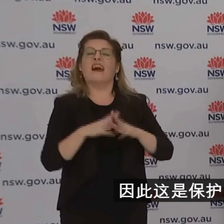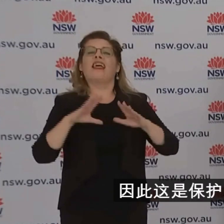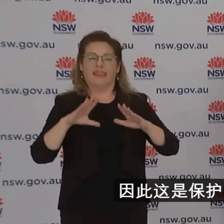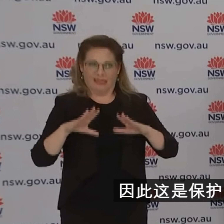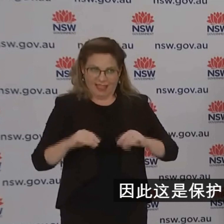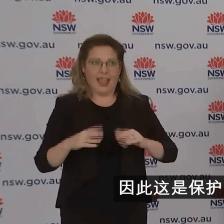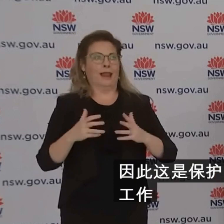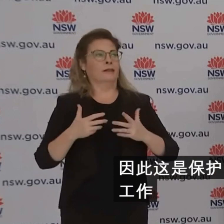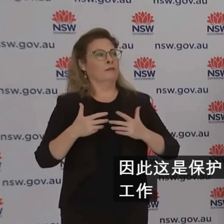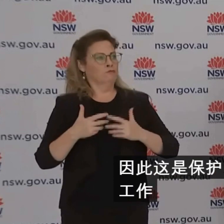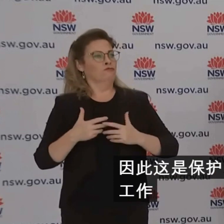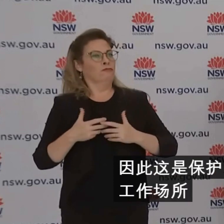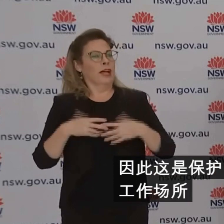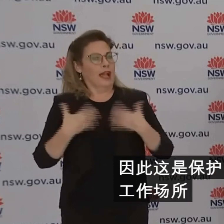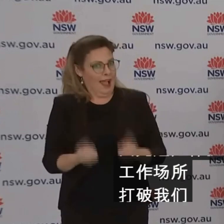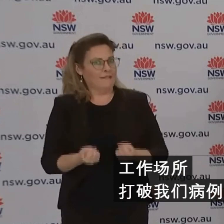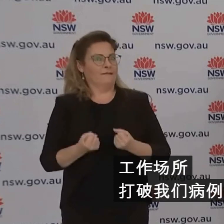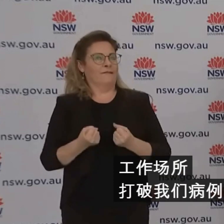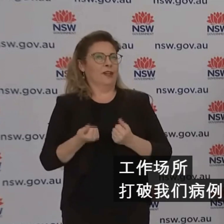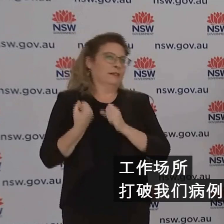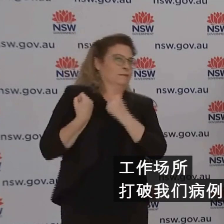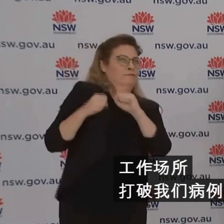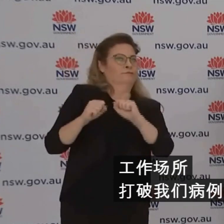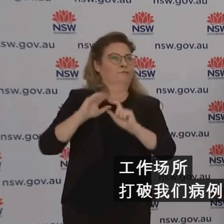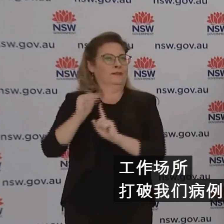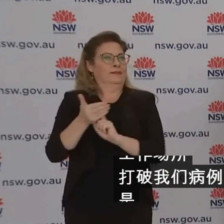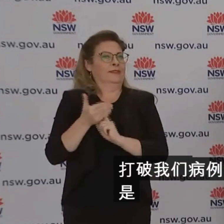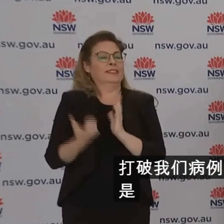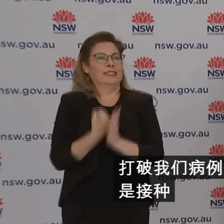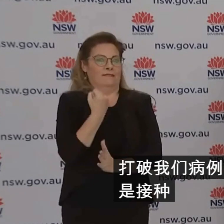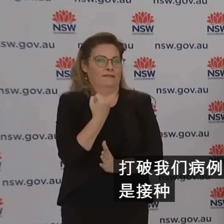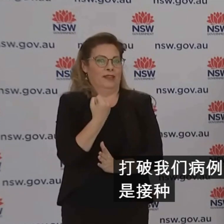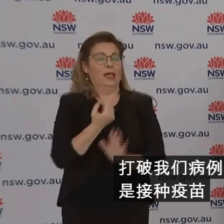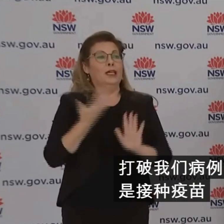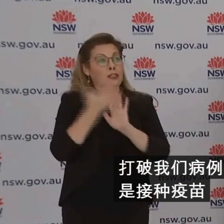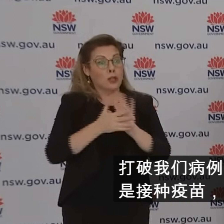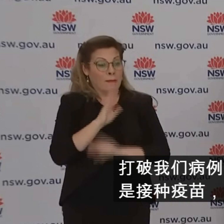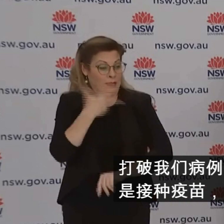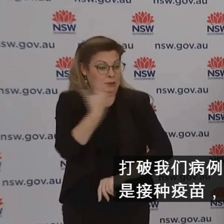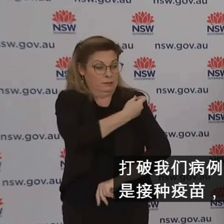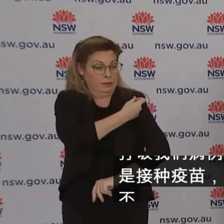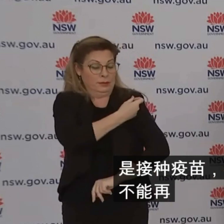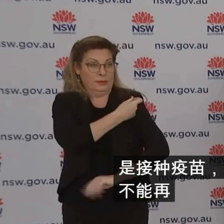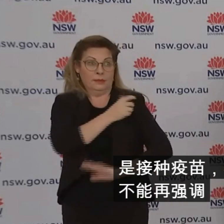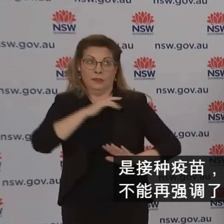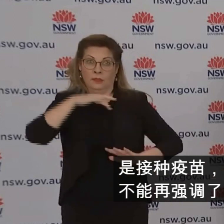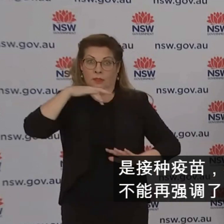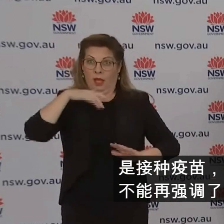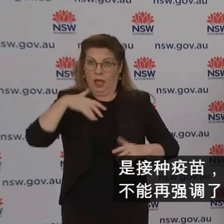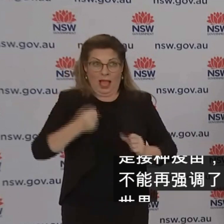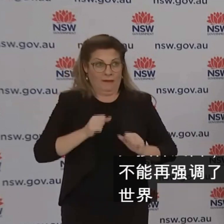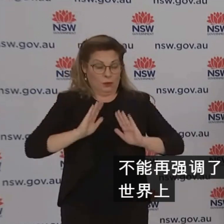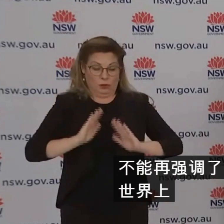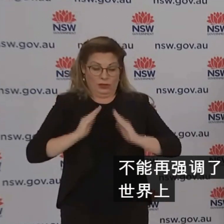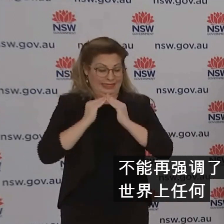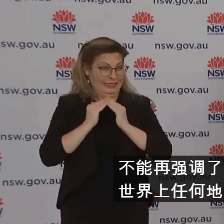way to protect workplaces, the best way to break the cycle that we have of cases escalating, is to get the vaccine. And I can't stress that enough. I